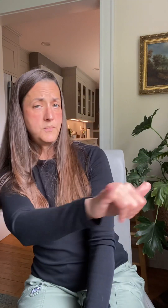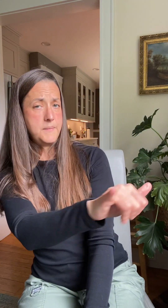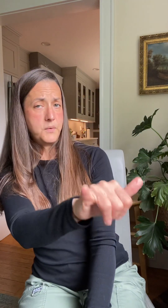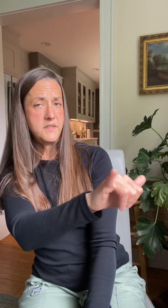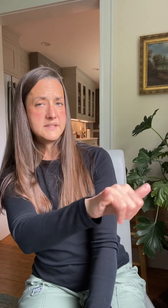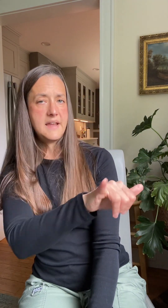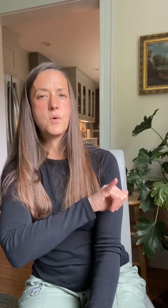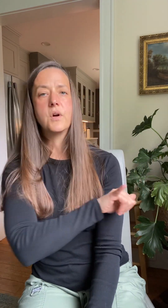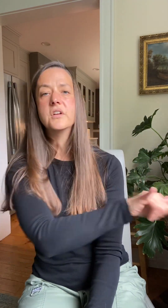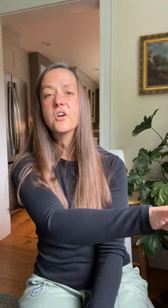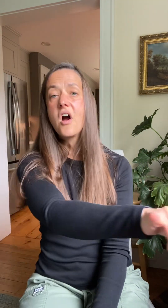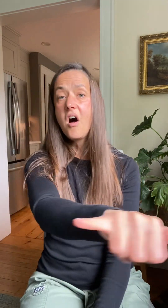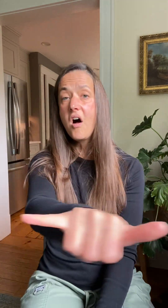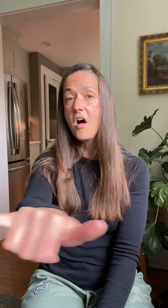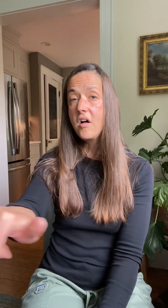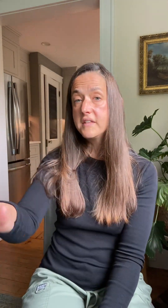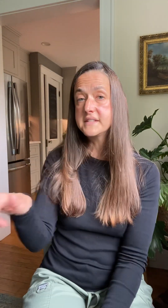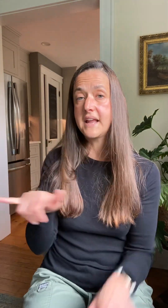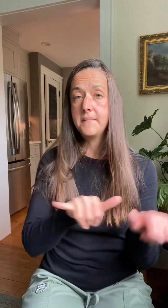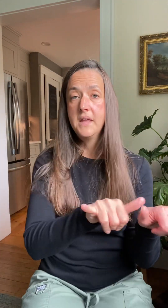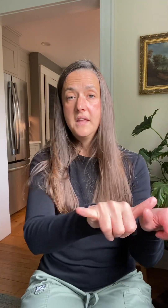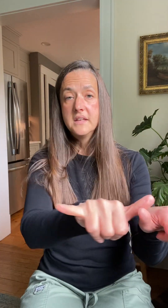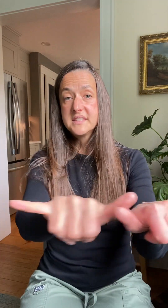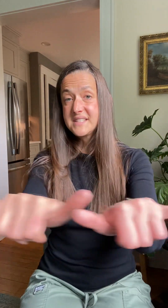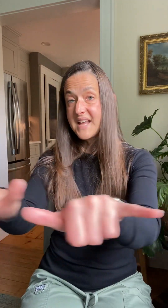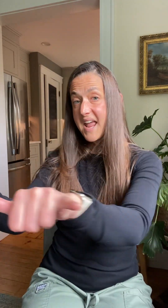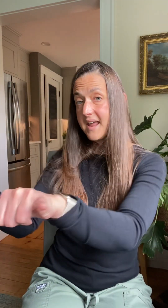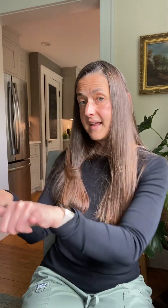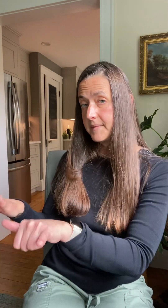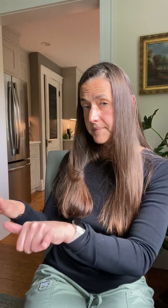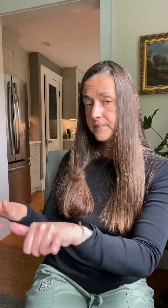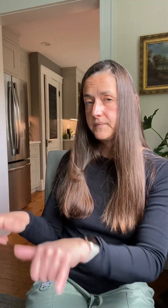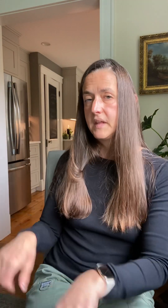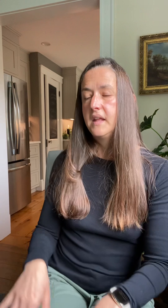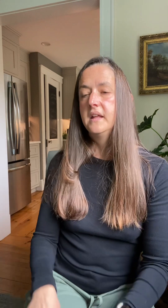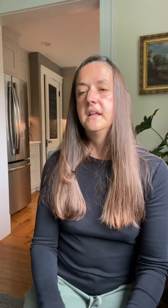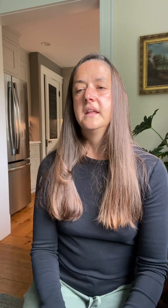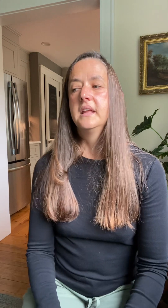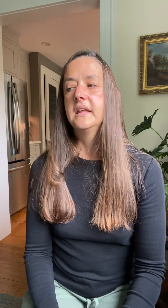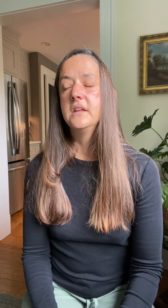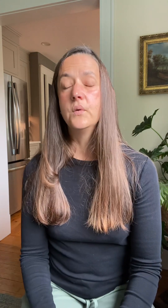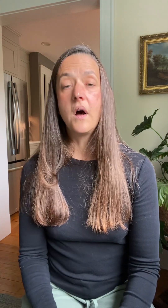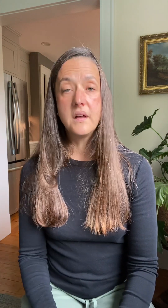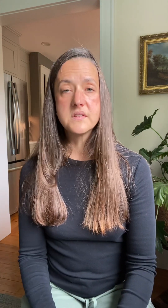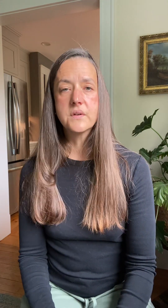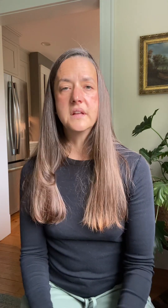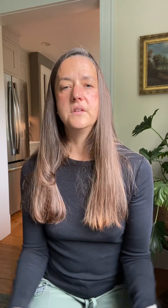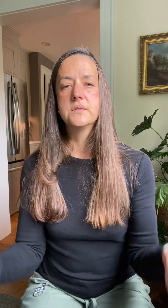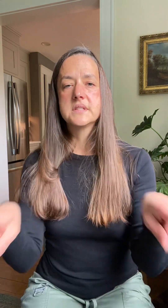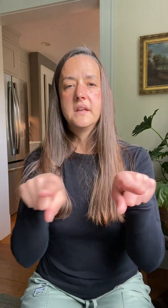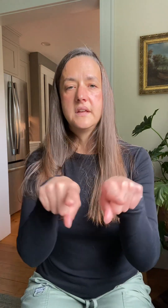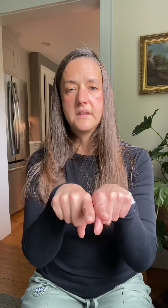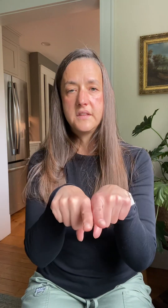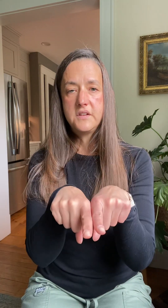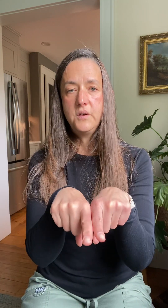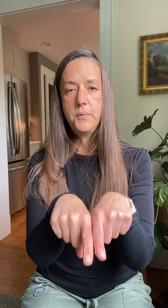people are the same, or you're all the same. Same. You also can use the 2